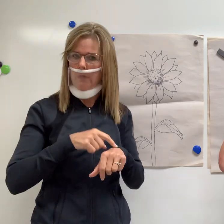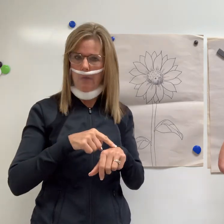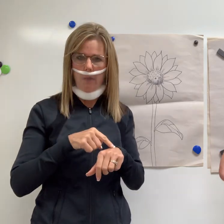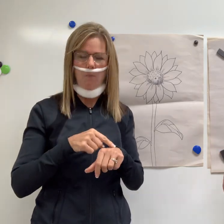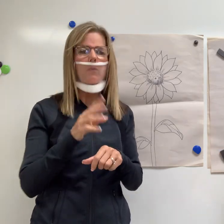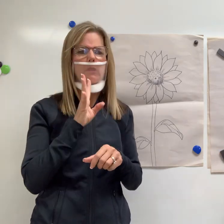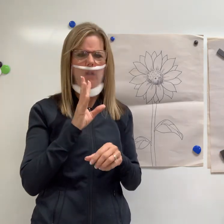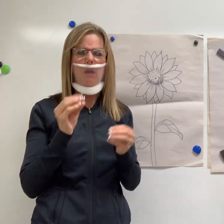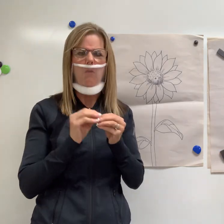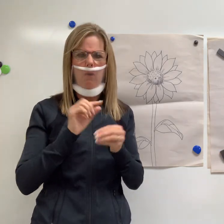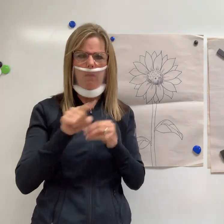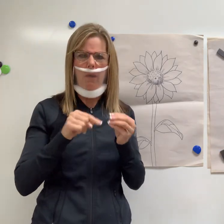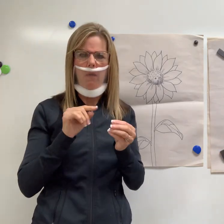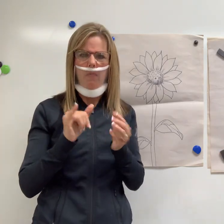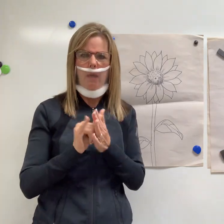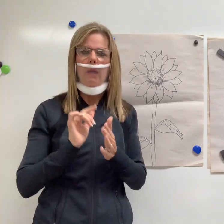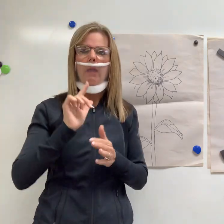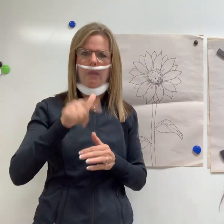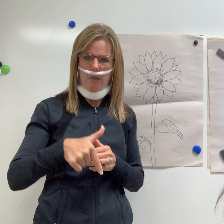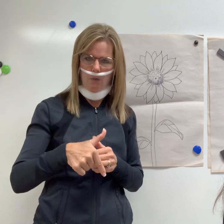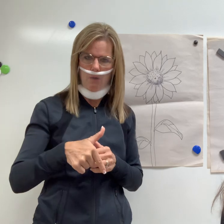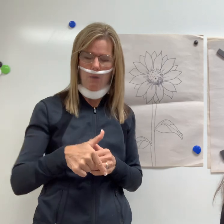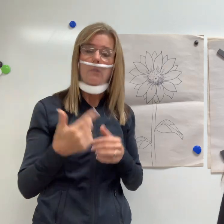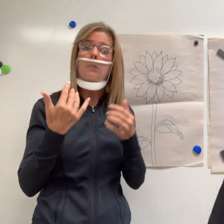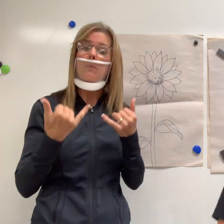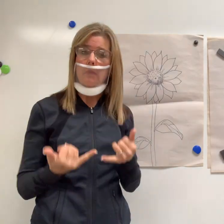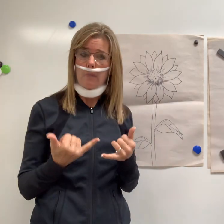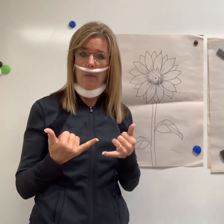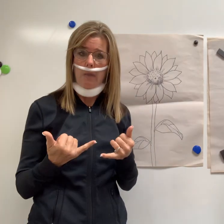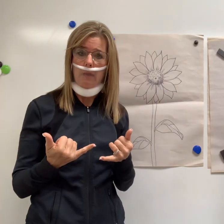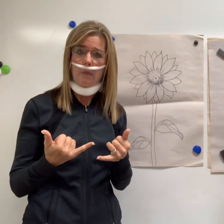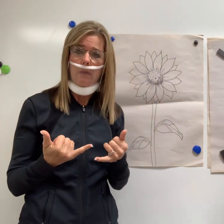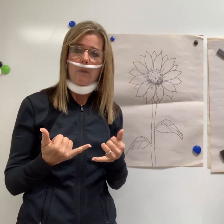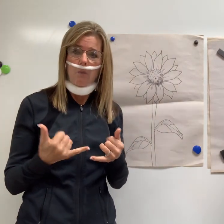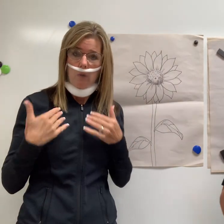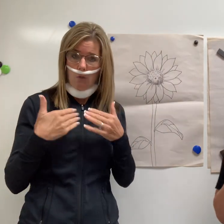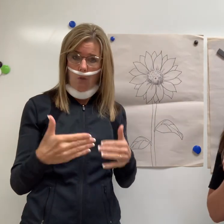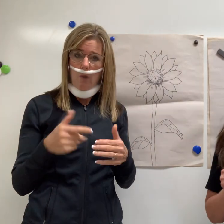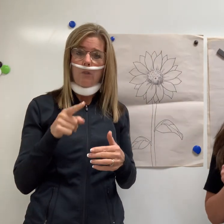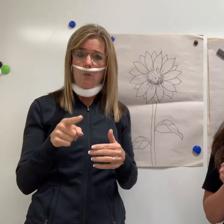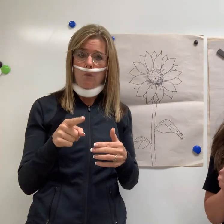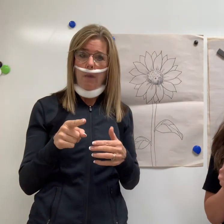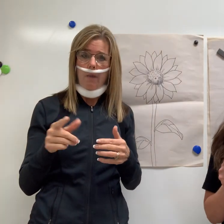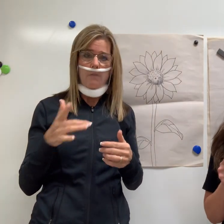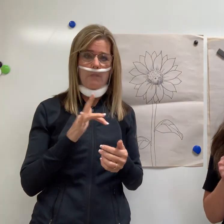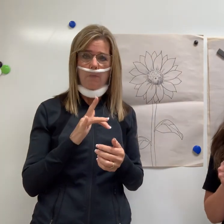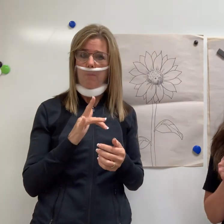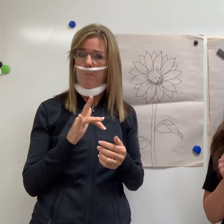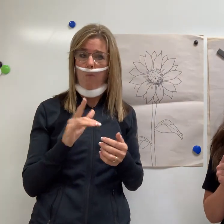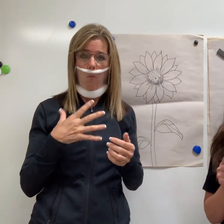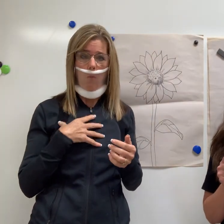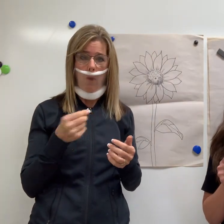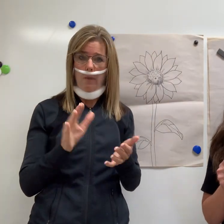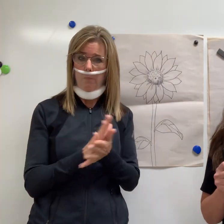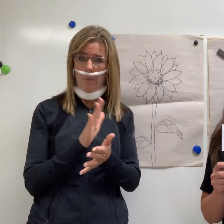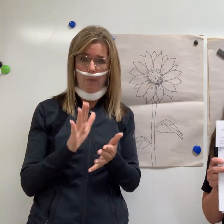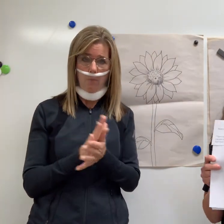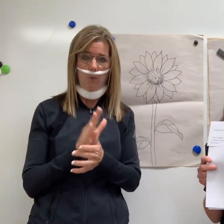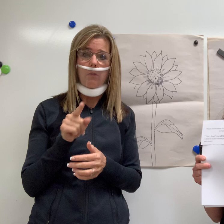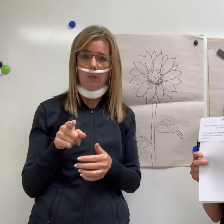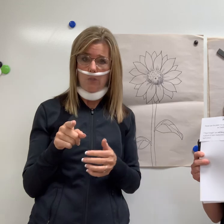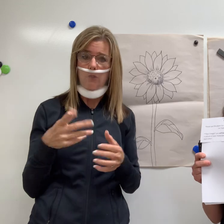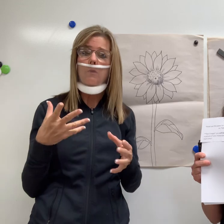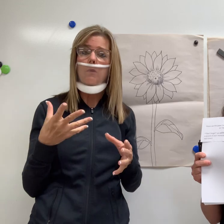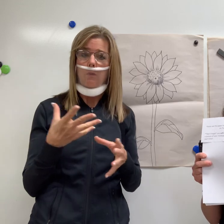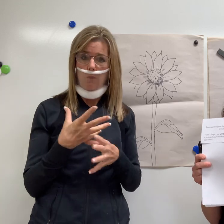so we'll talk more about that later. So today we are going to go ahead. You have some blank paper that you got in your packet. I